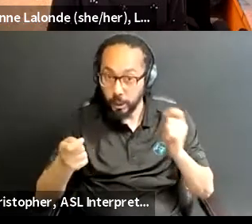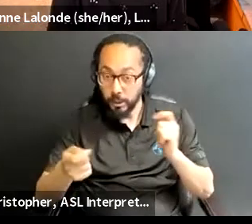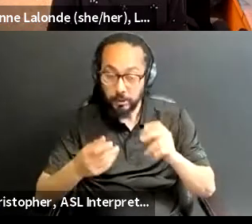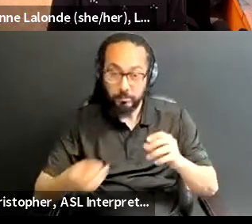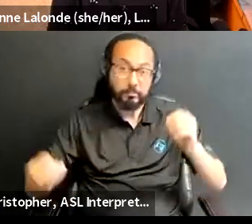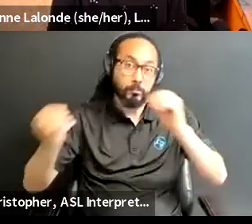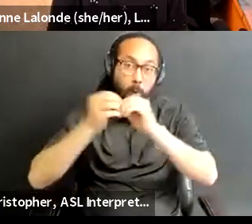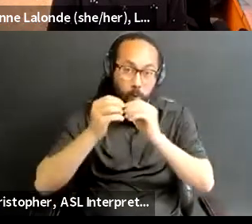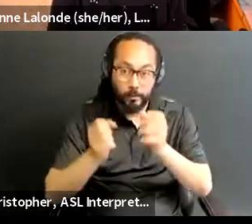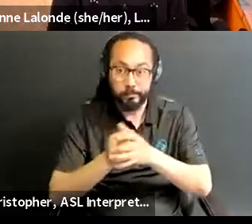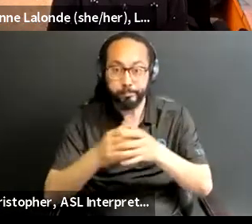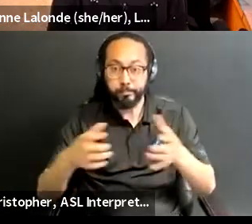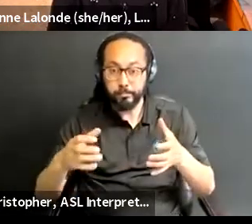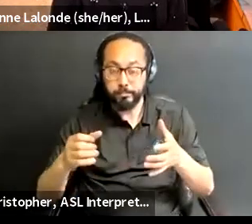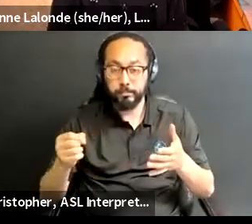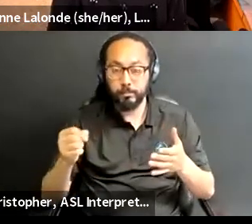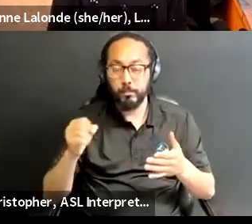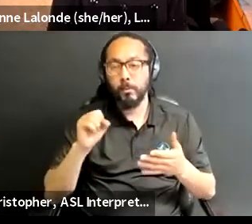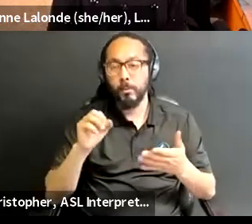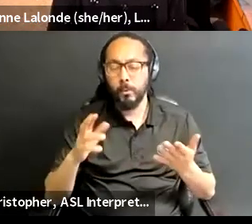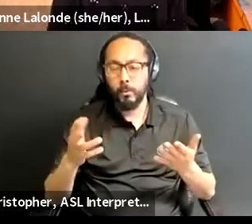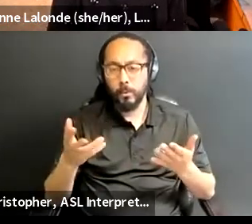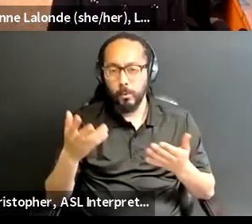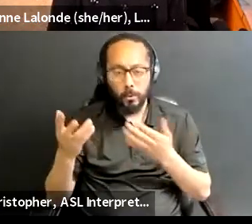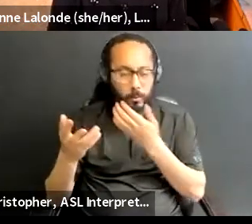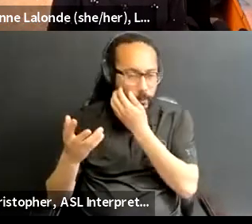but normally or typically,